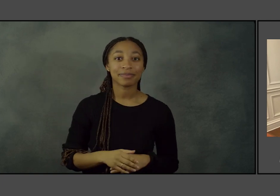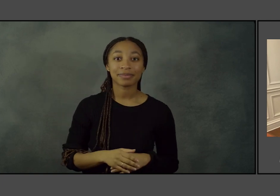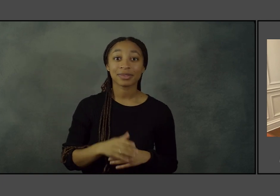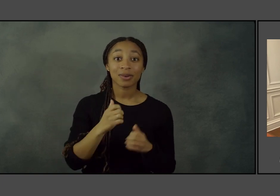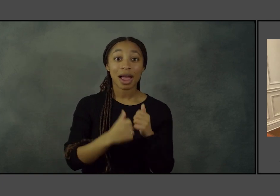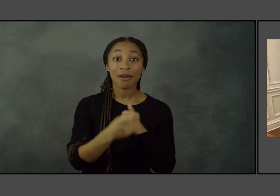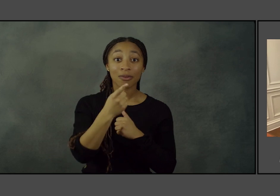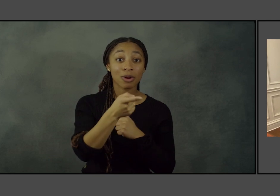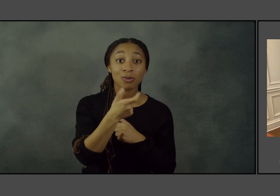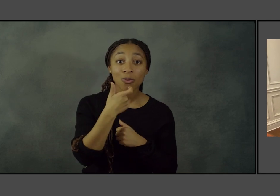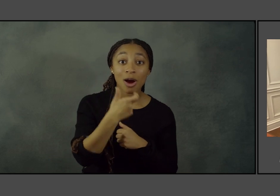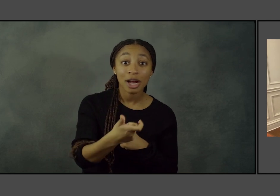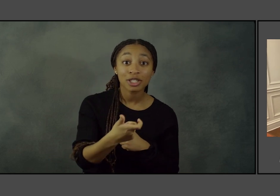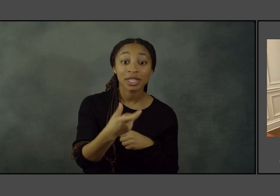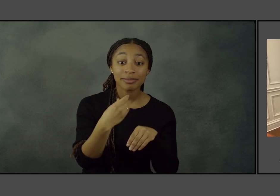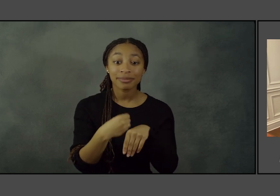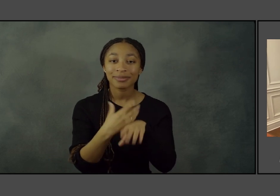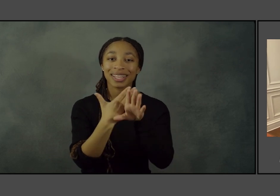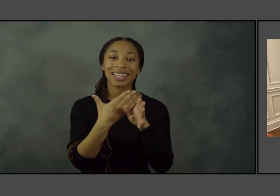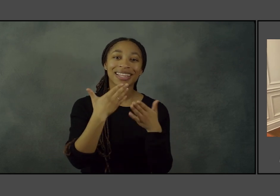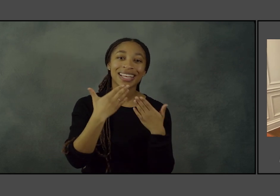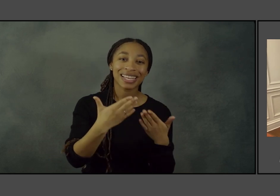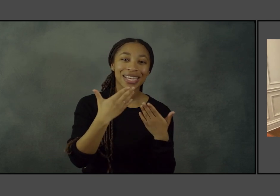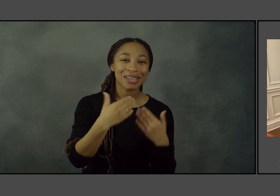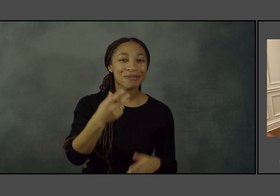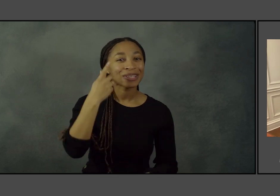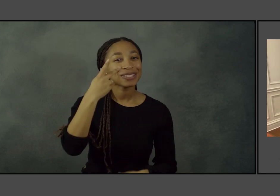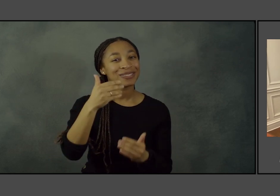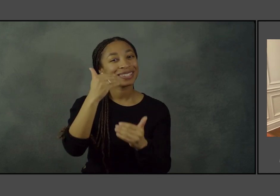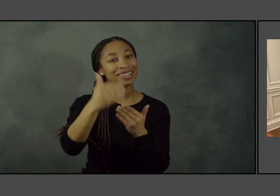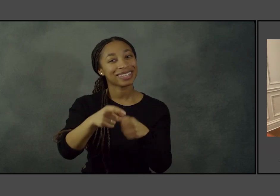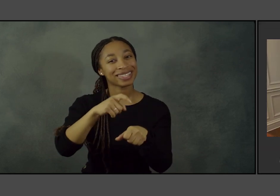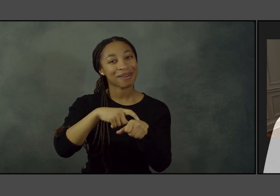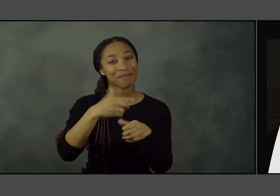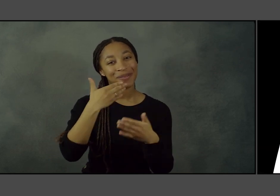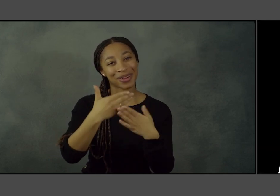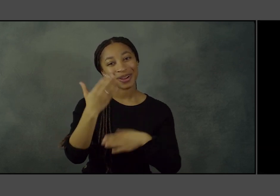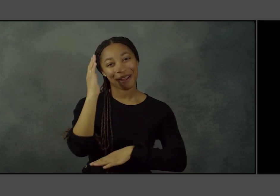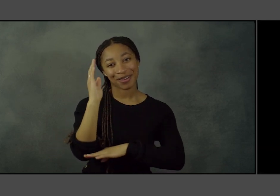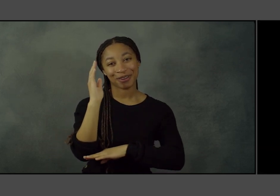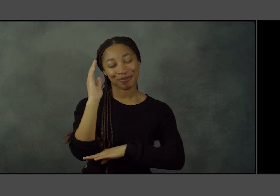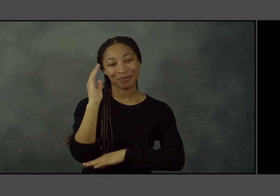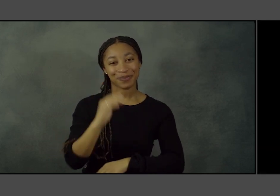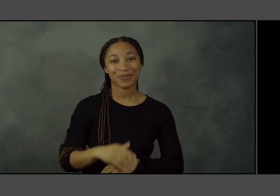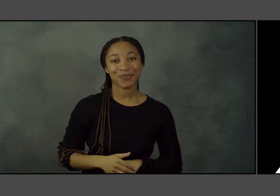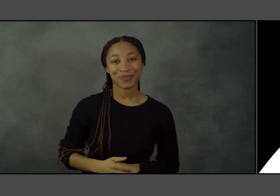you. And we will see you the next time. Good afternoon. Mhm.